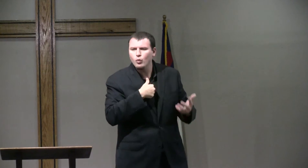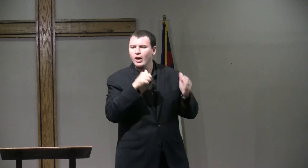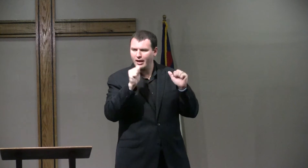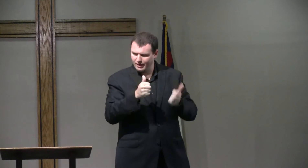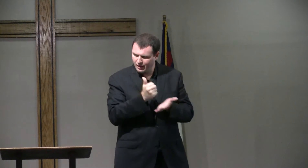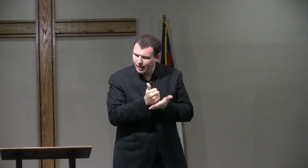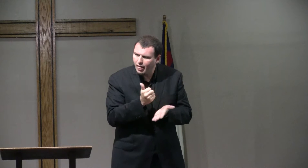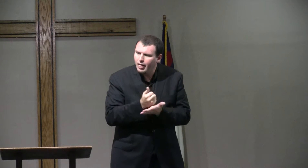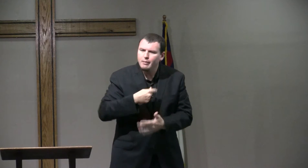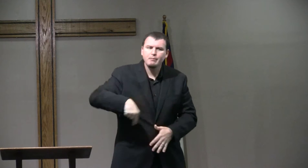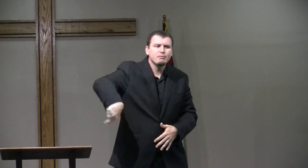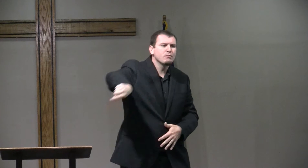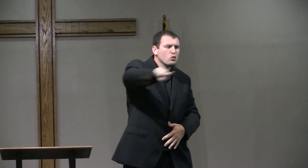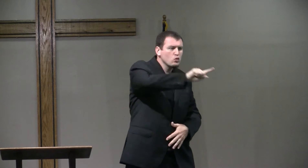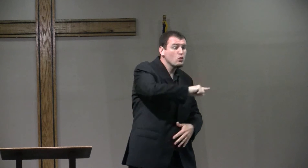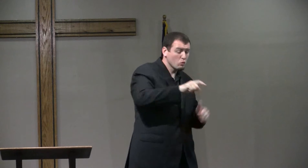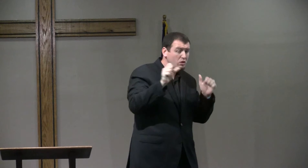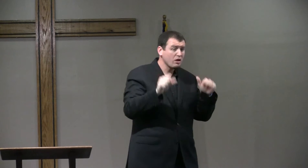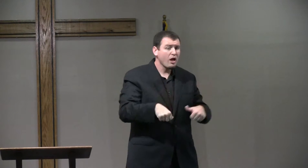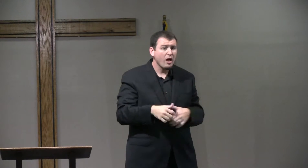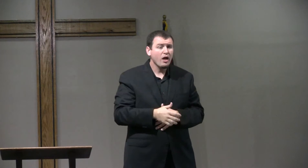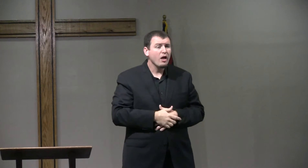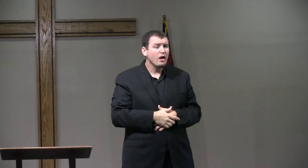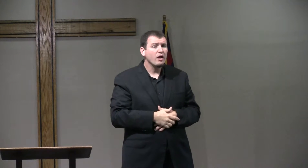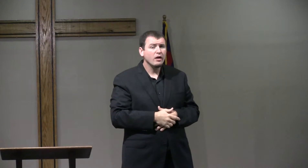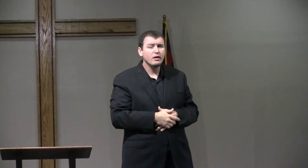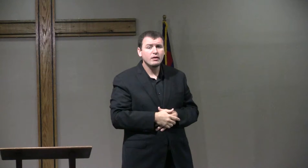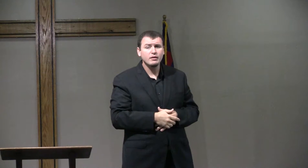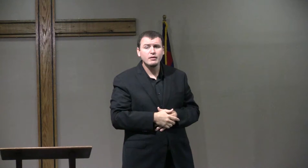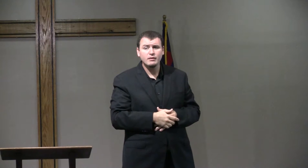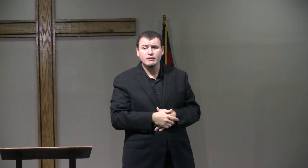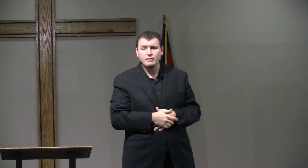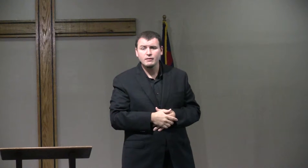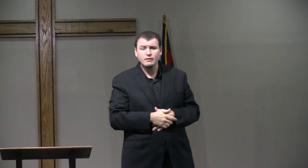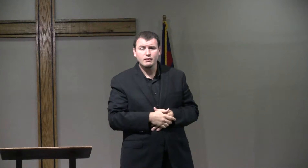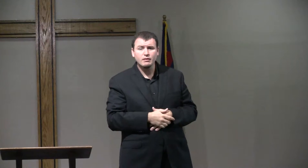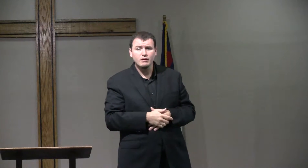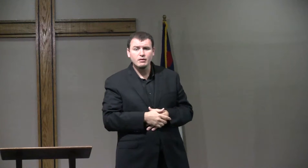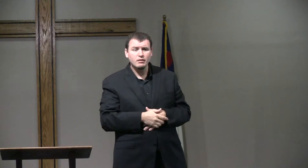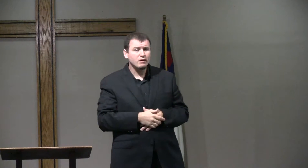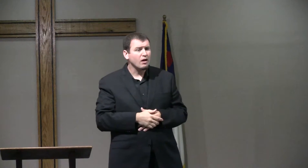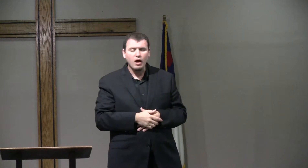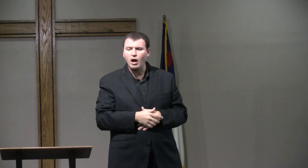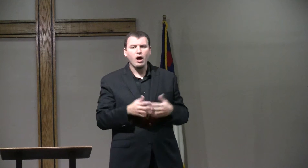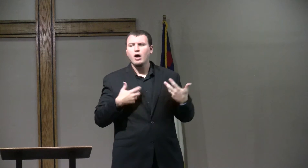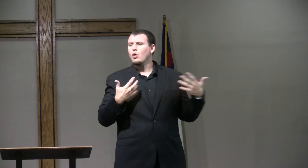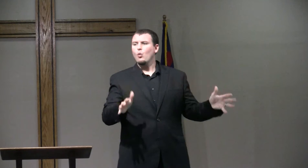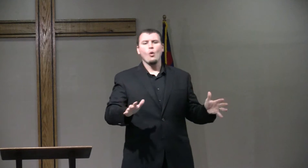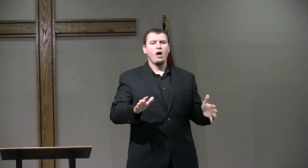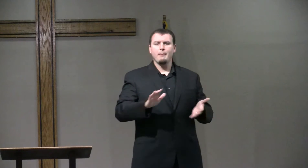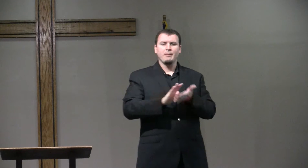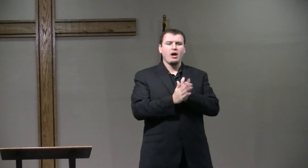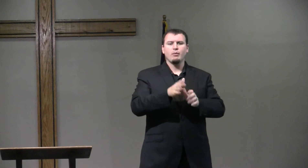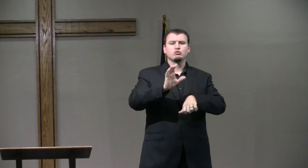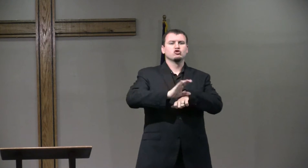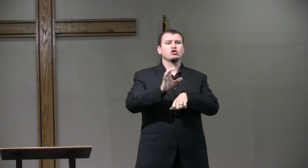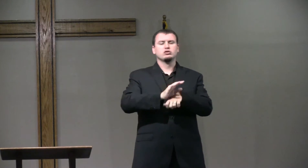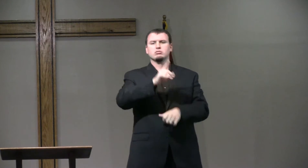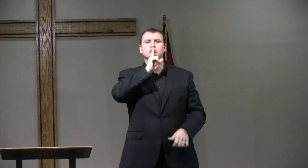ask someone to help you with it. Let me know if you need help. We can help you. I